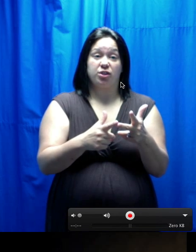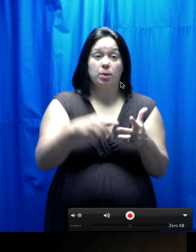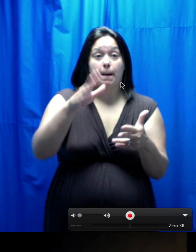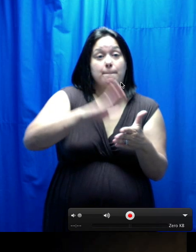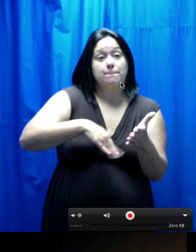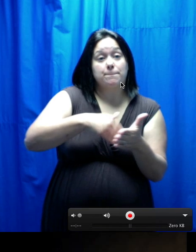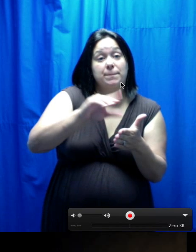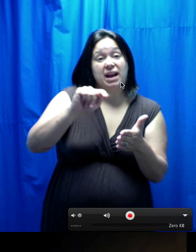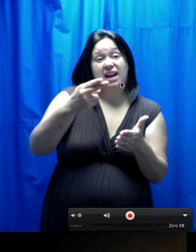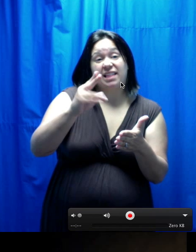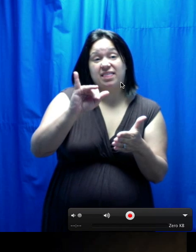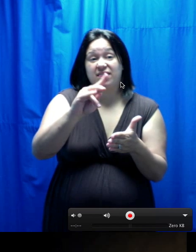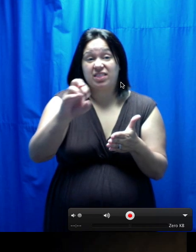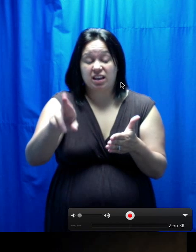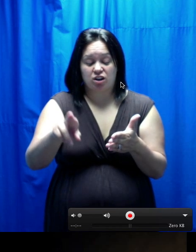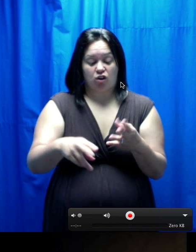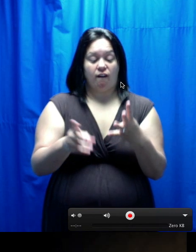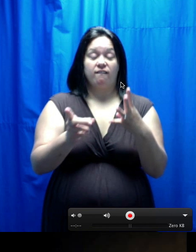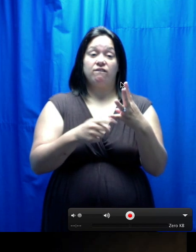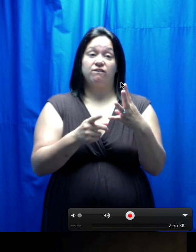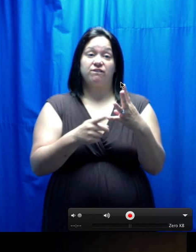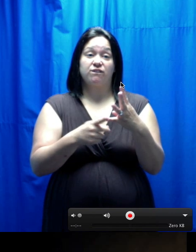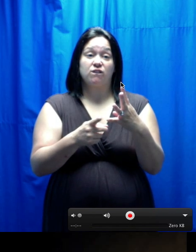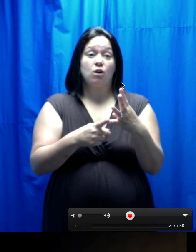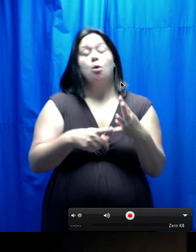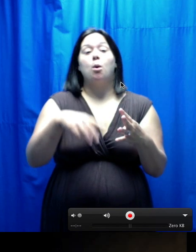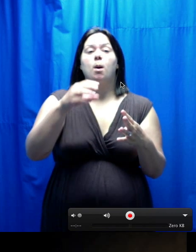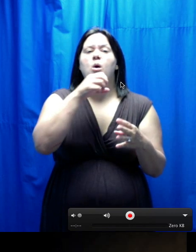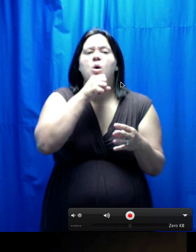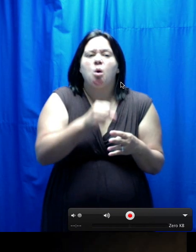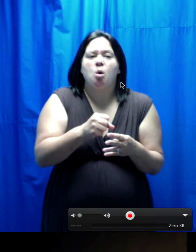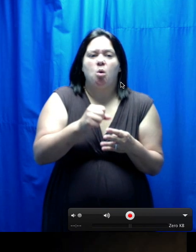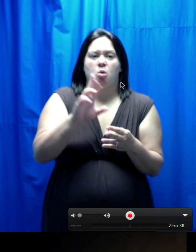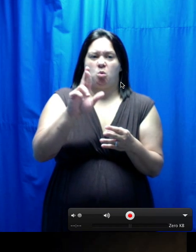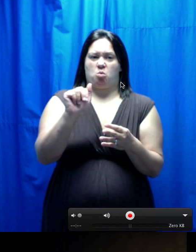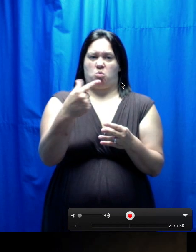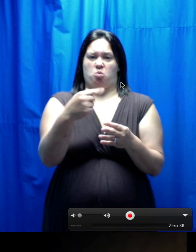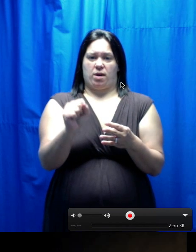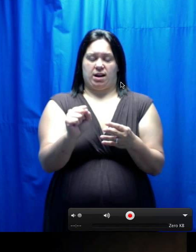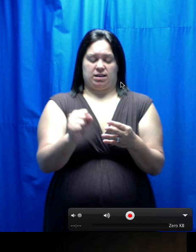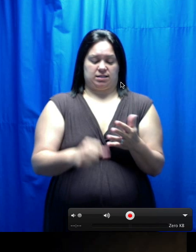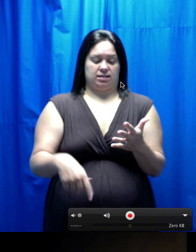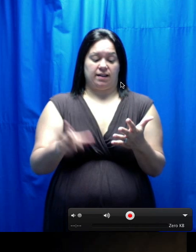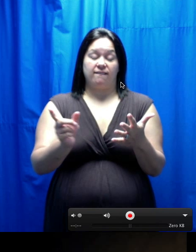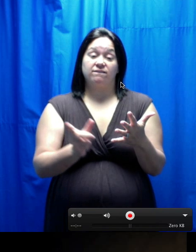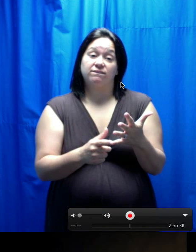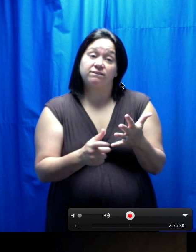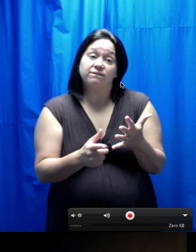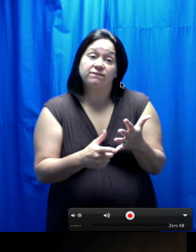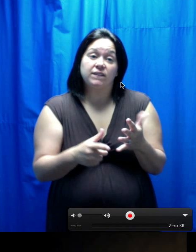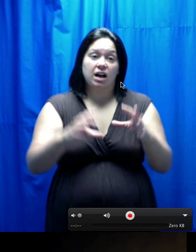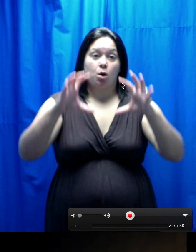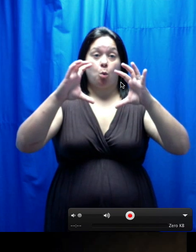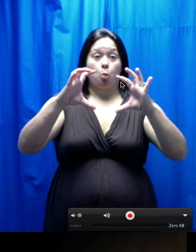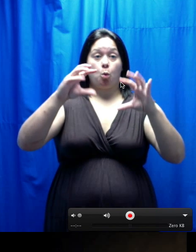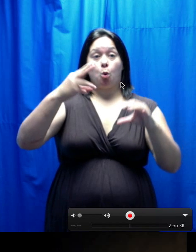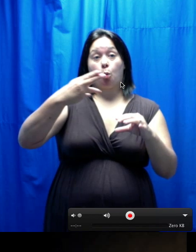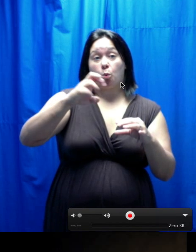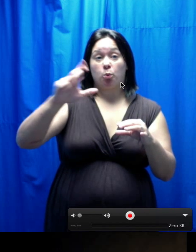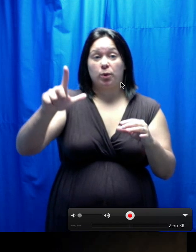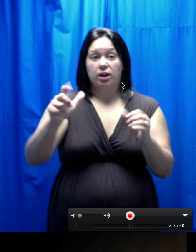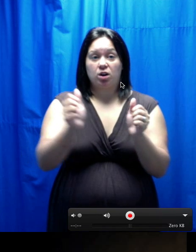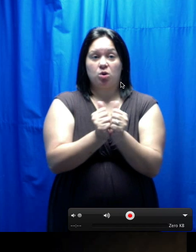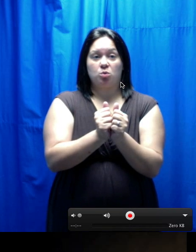rags and/or paper towels, a color wheel and paint, black, white, and the primary colors, red, blue, and yellow.